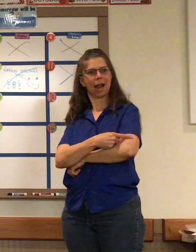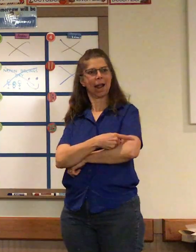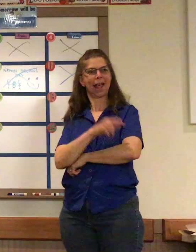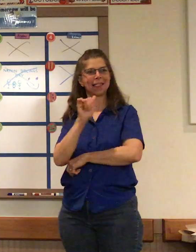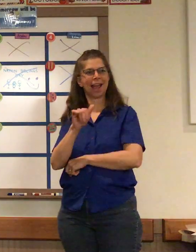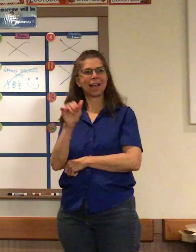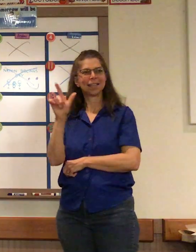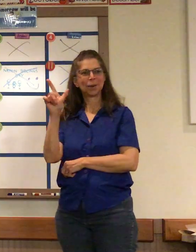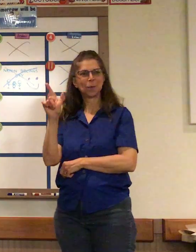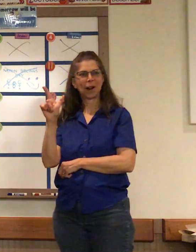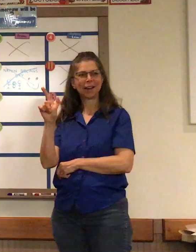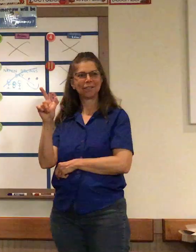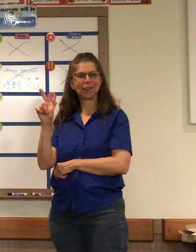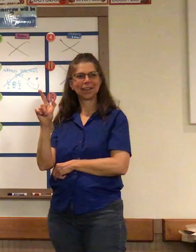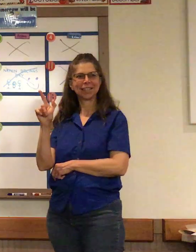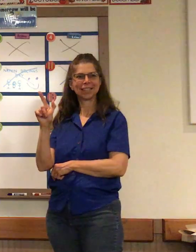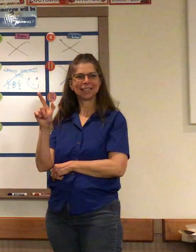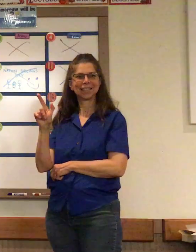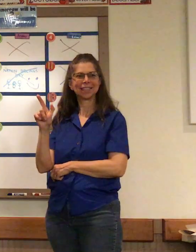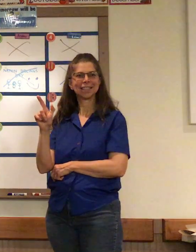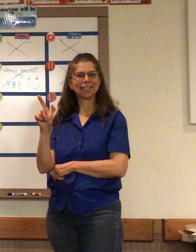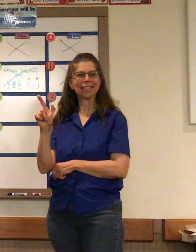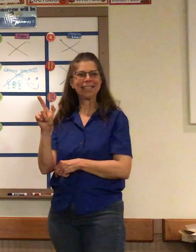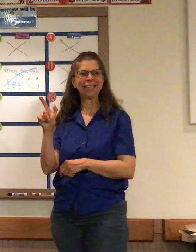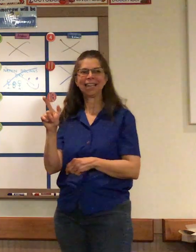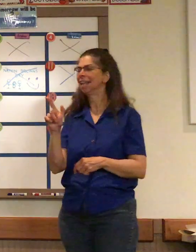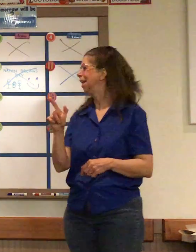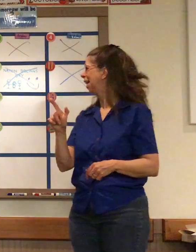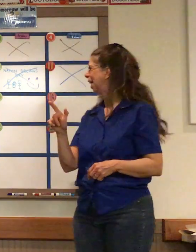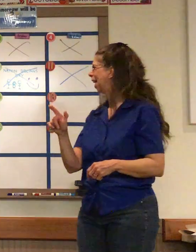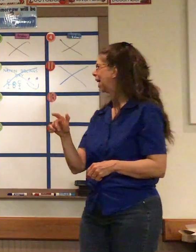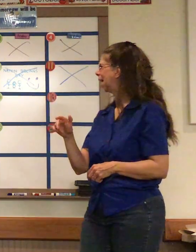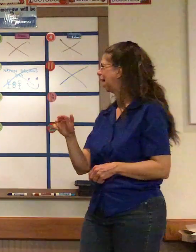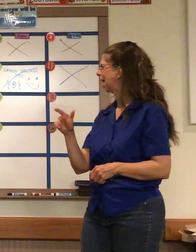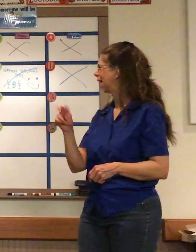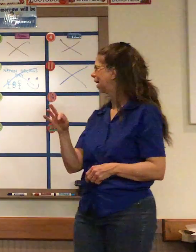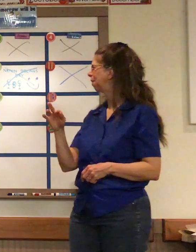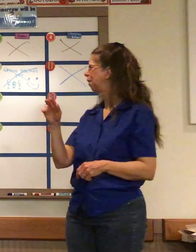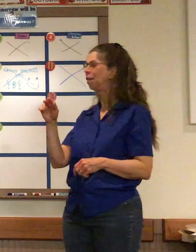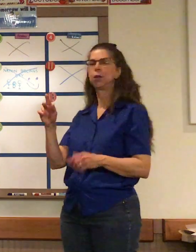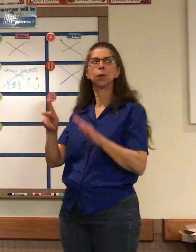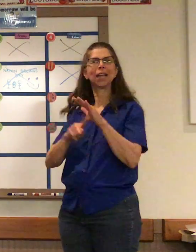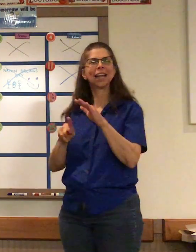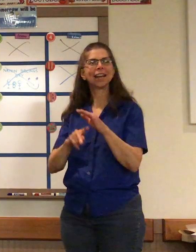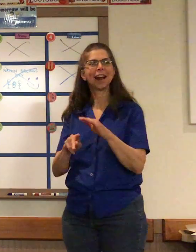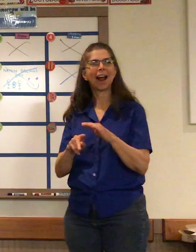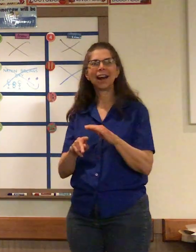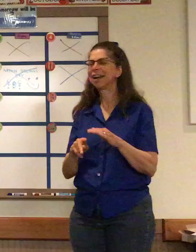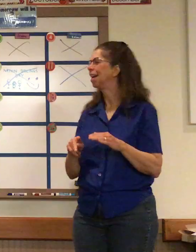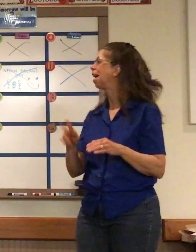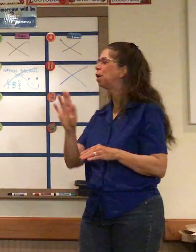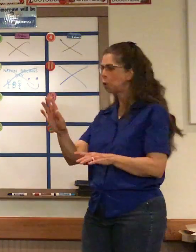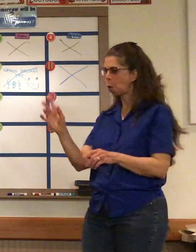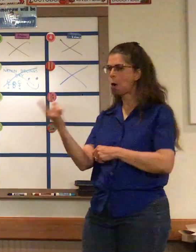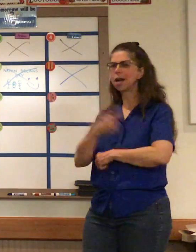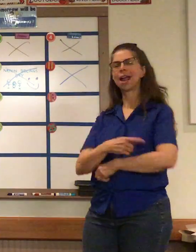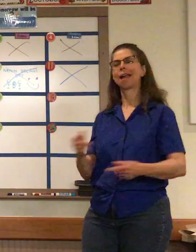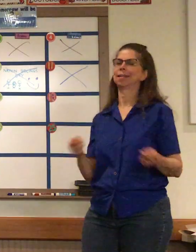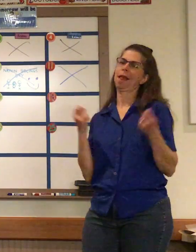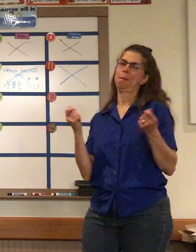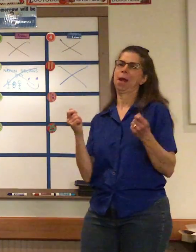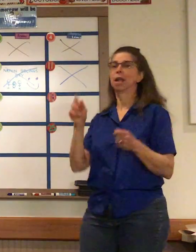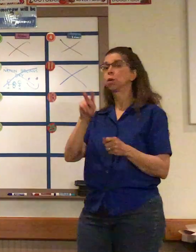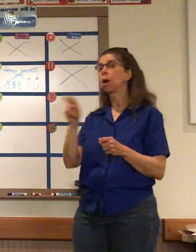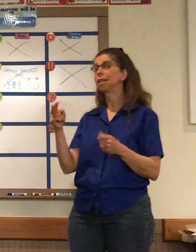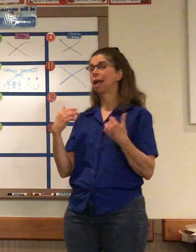is on the 21st, and this is celebrating our kindergartners. So if you are a kindergartner, this is your day to celebrate. On the 22nd, we have